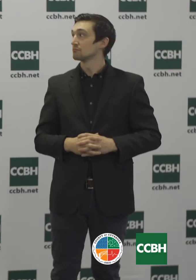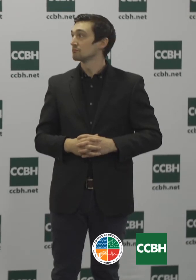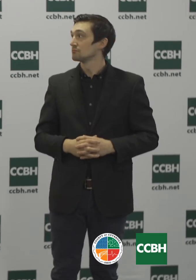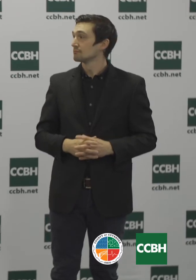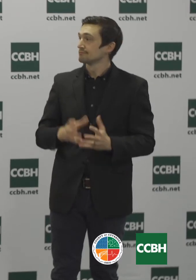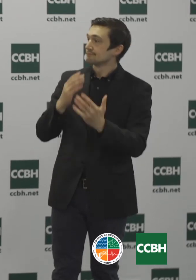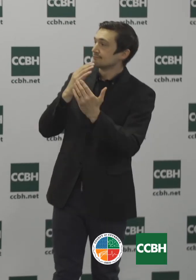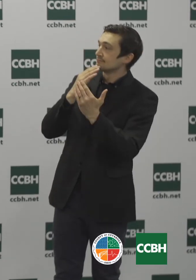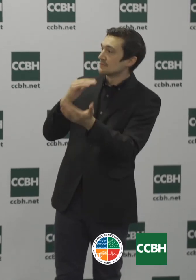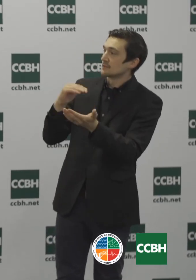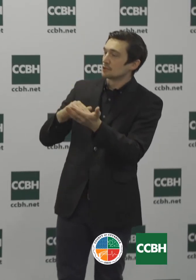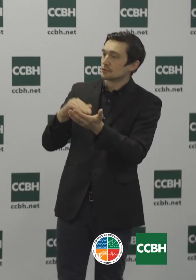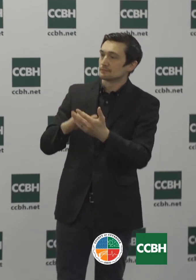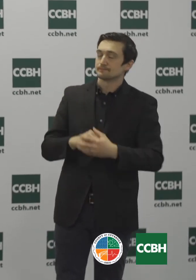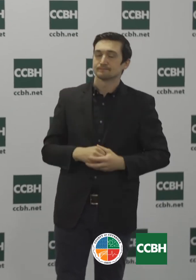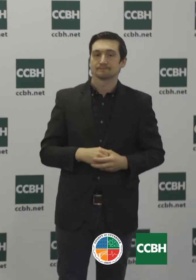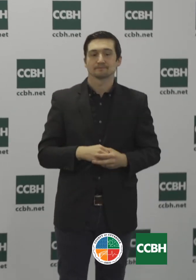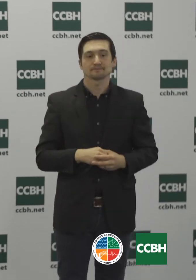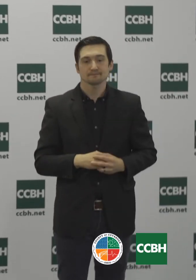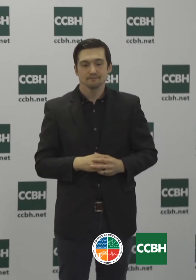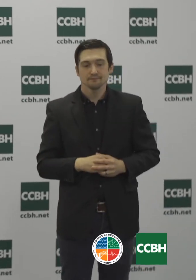Thank you, Dr. Boutros, and thank you,